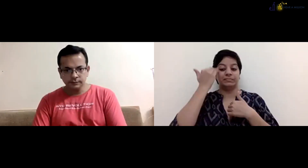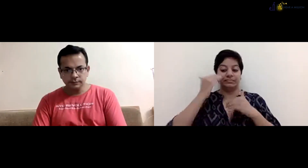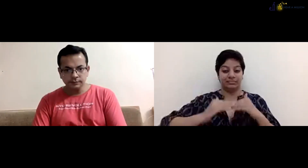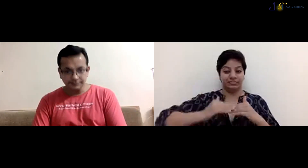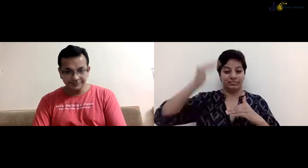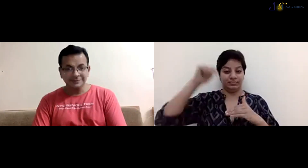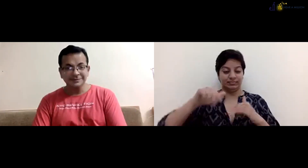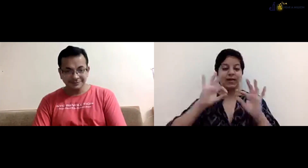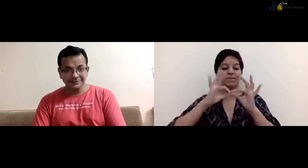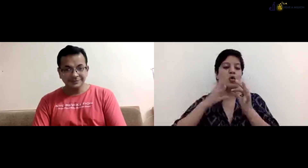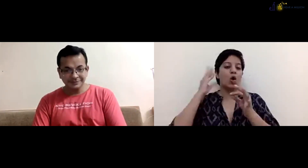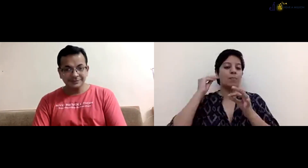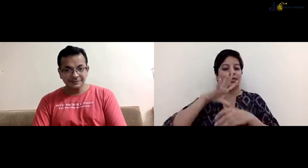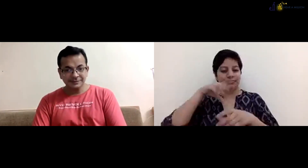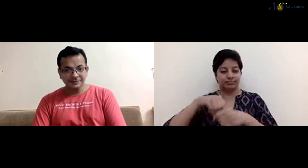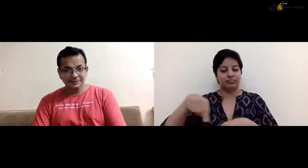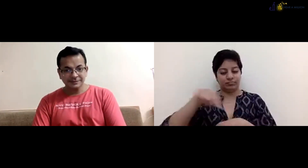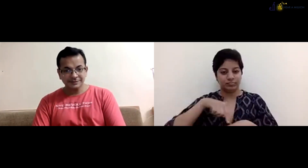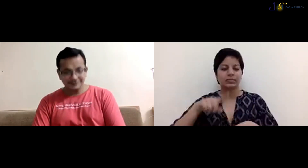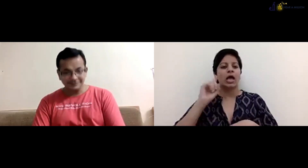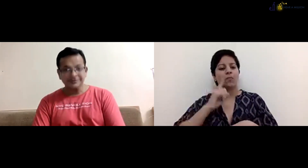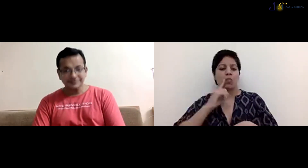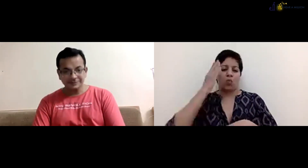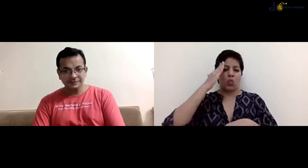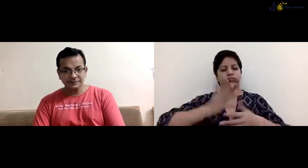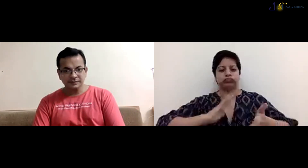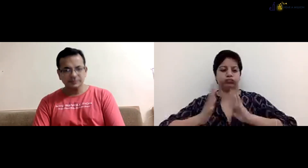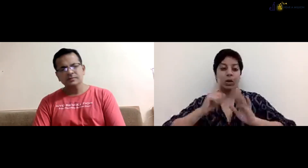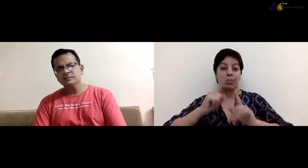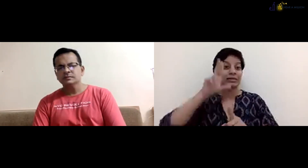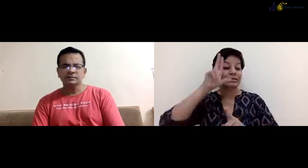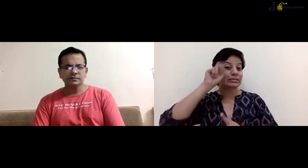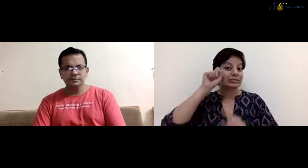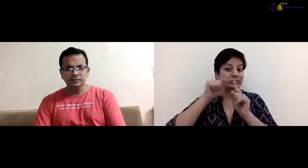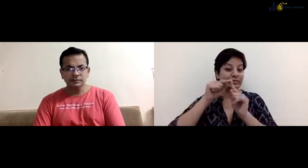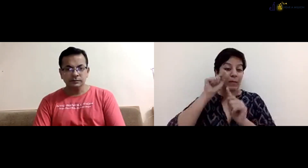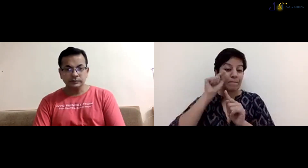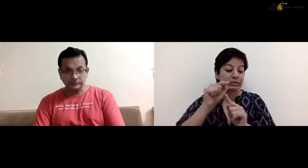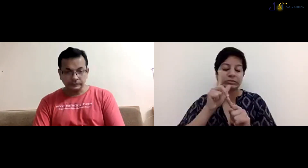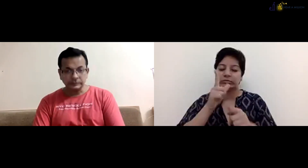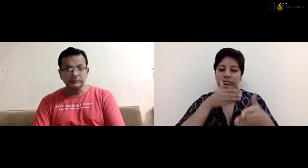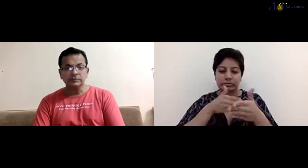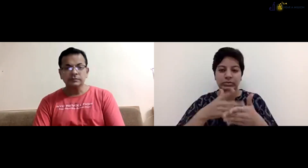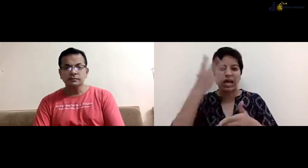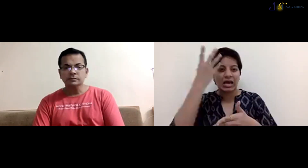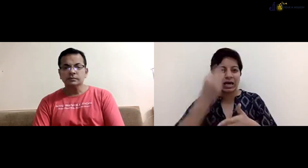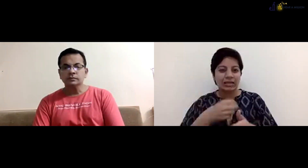maybe smoothly. So as I was growing up, as I know, okay, I'm